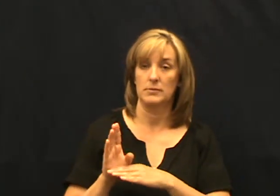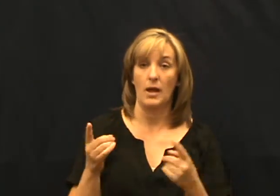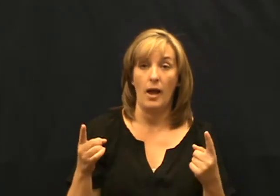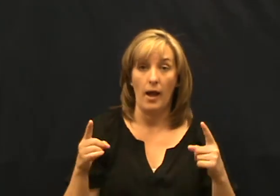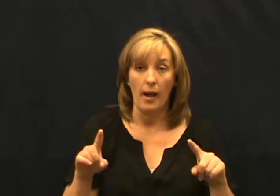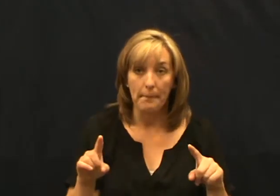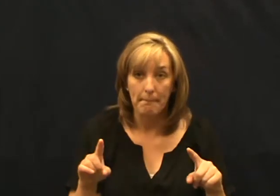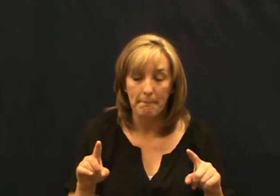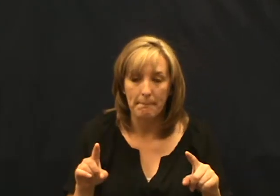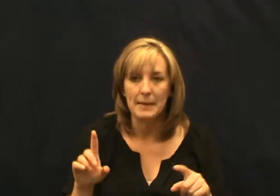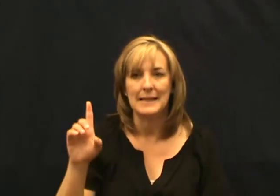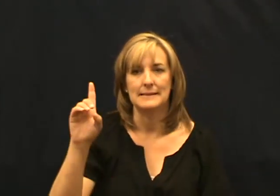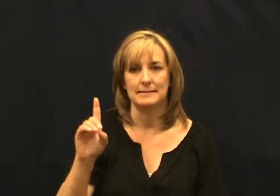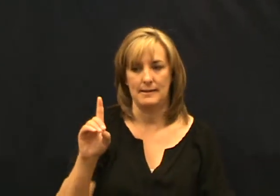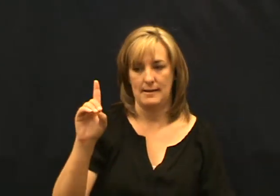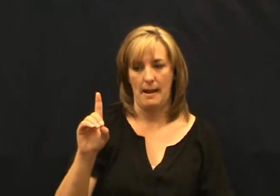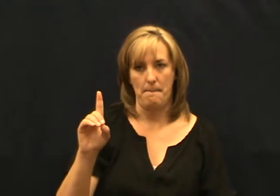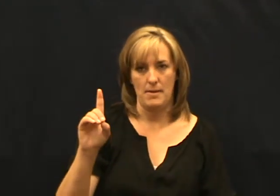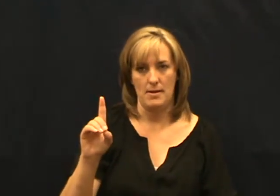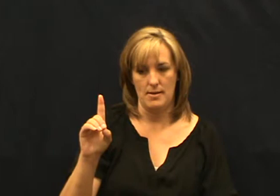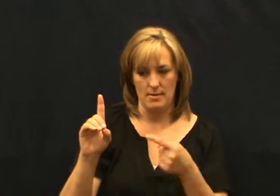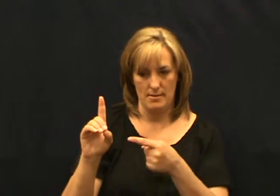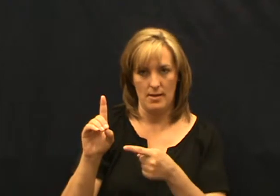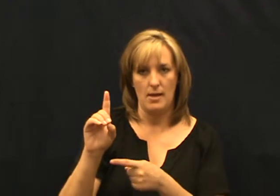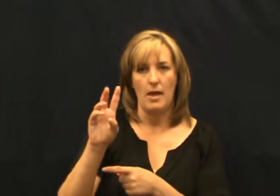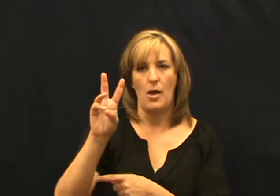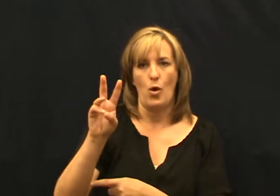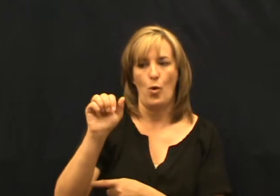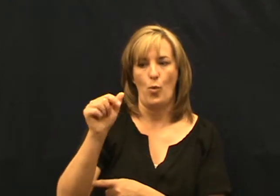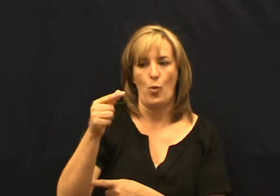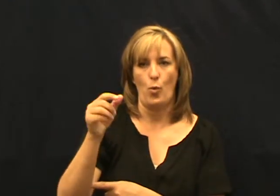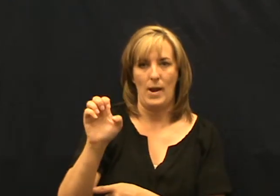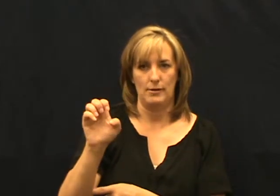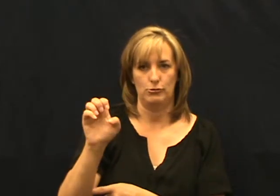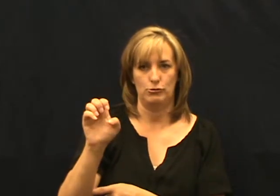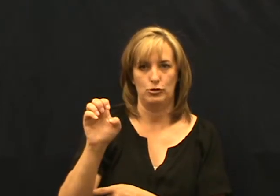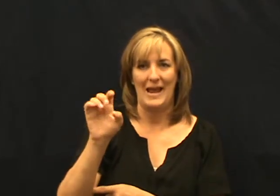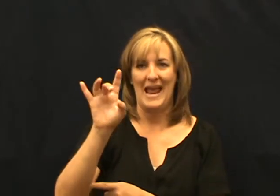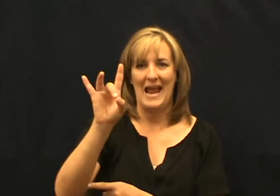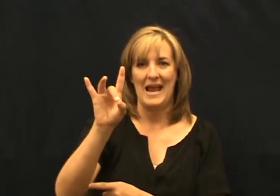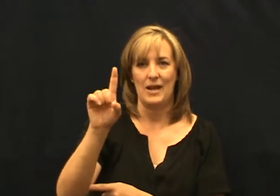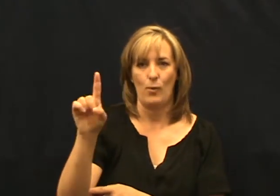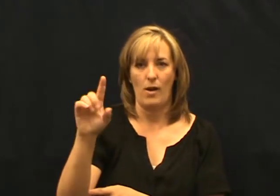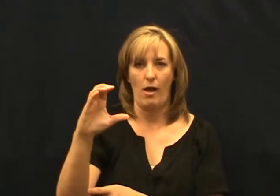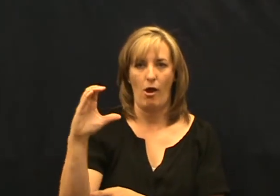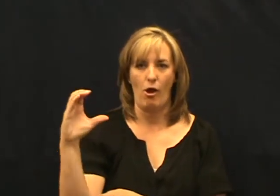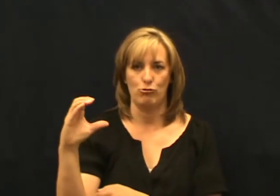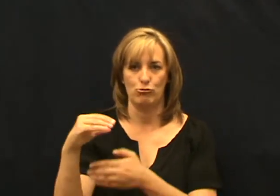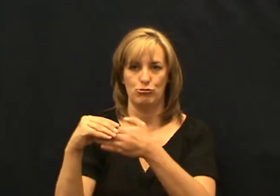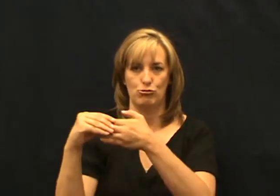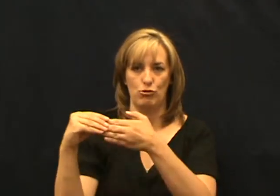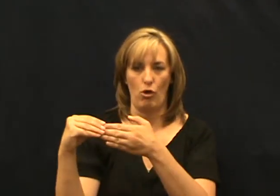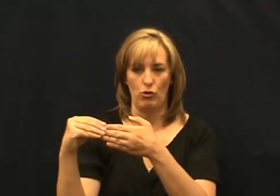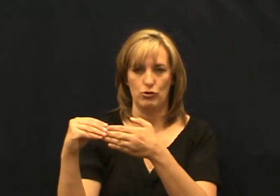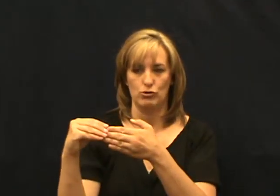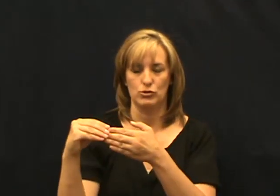wage expense for $8,100. Now remember, expenses are on the right-hand side of